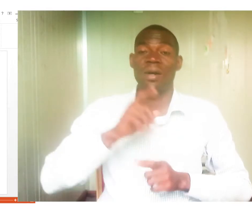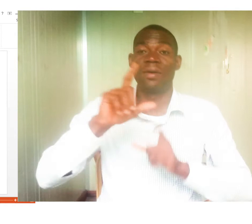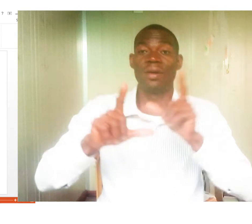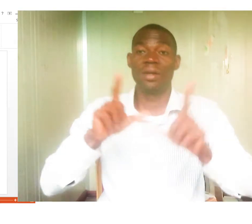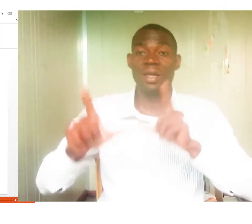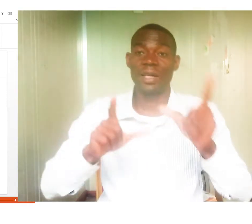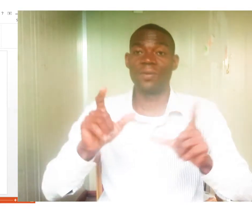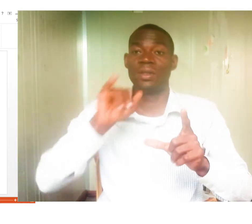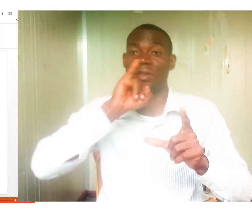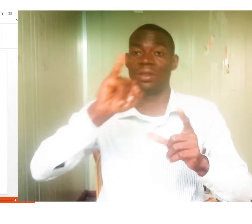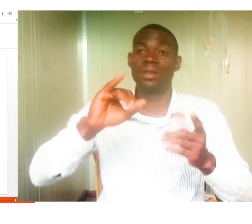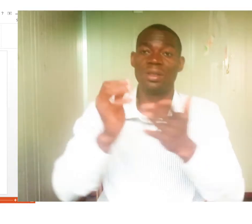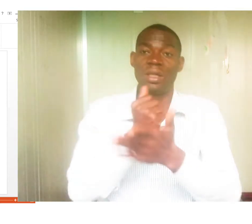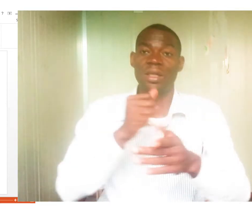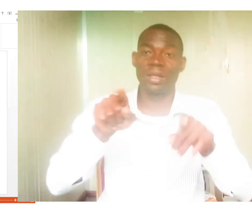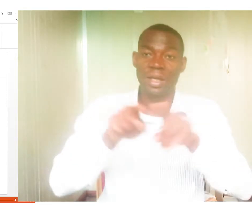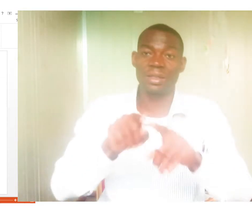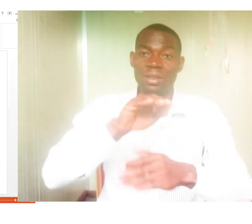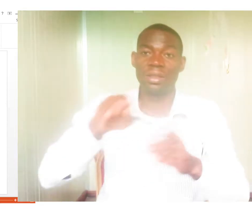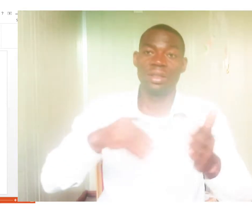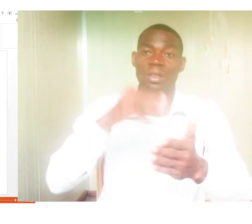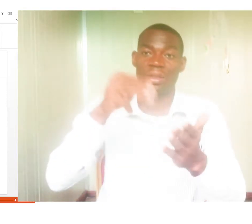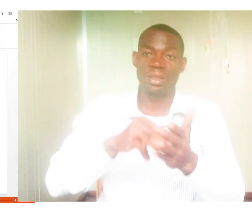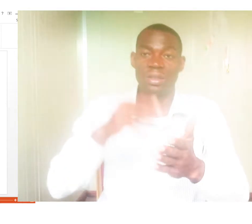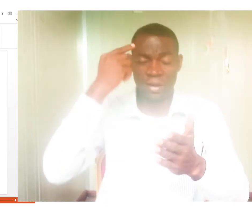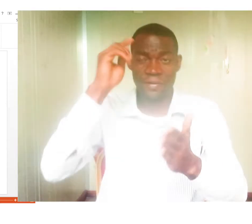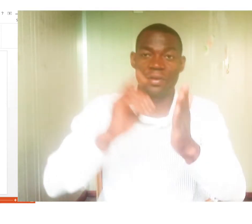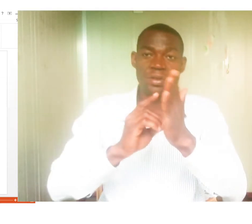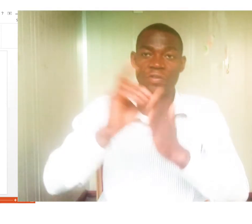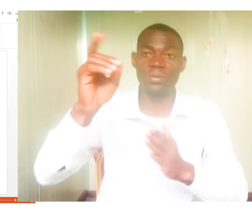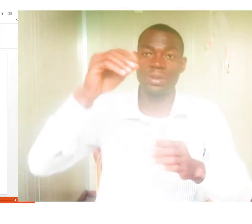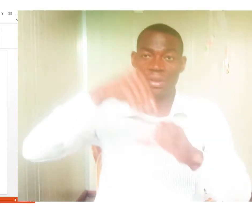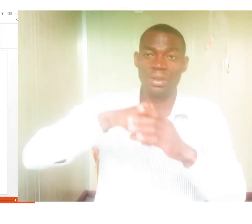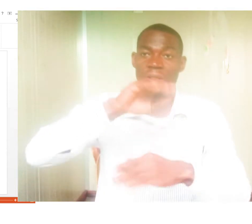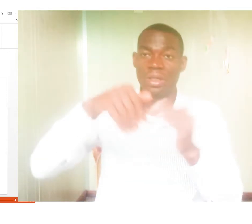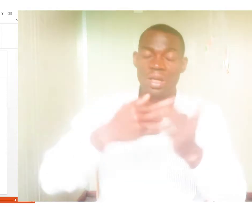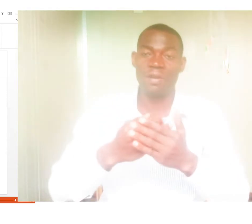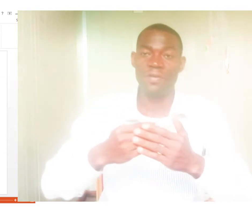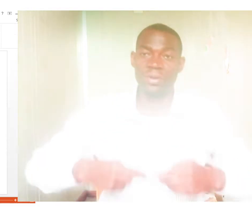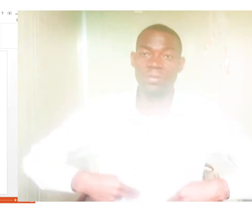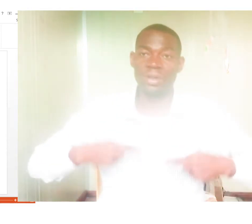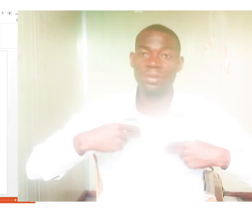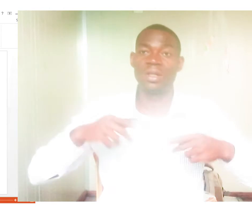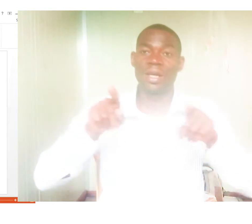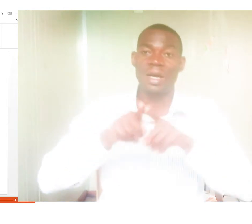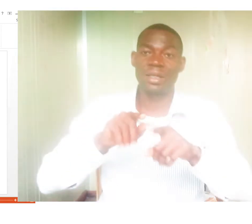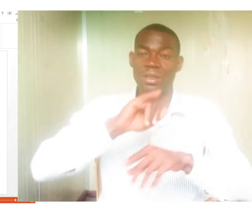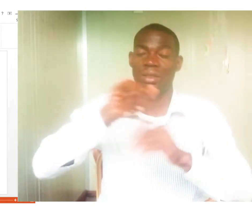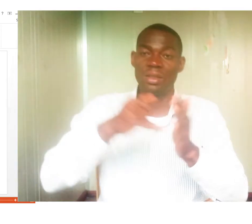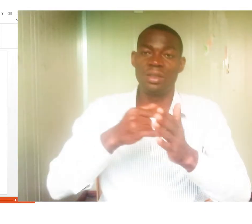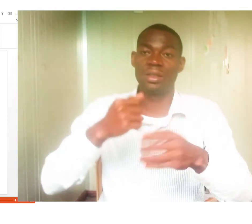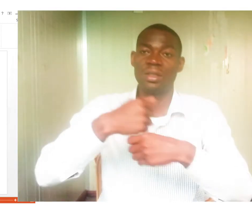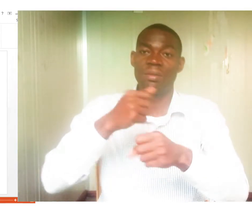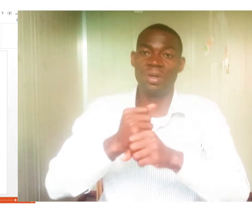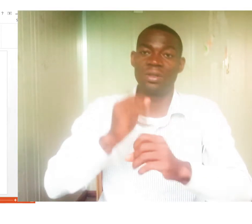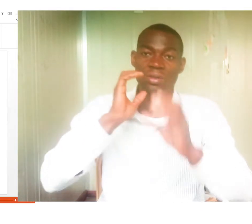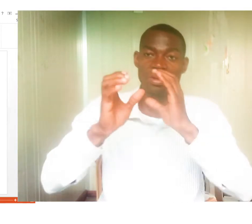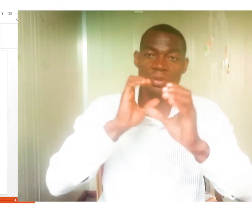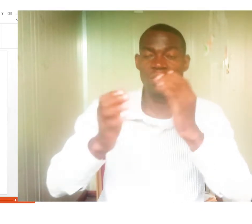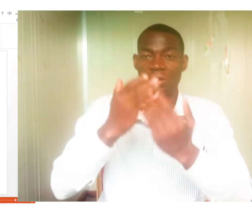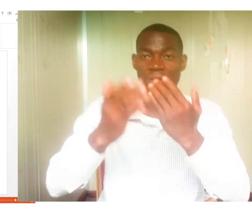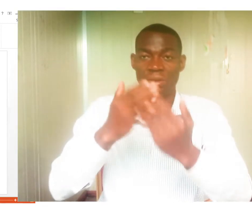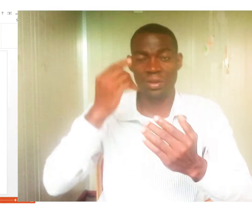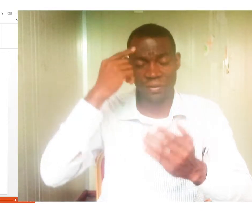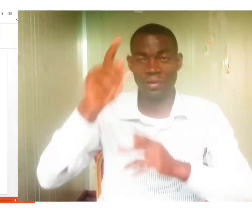human being, as it facilitates communication from one individual to another. Persons with hearing impairment in